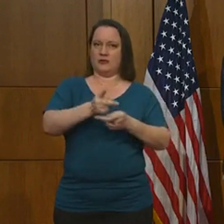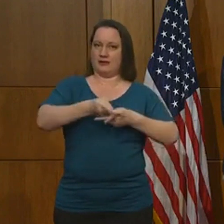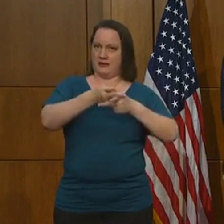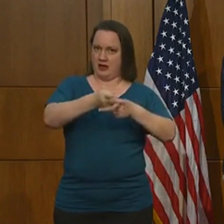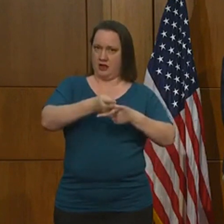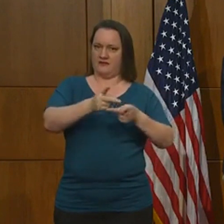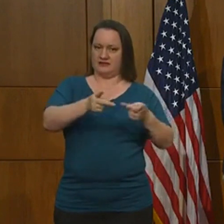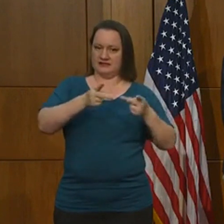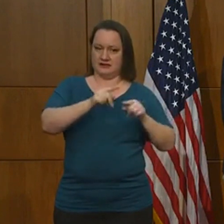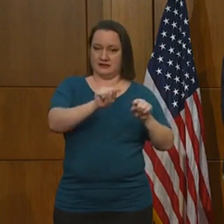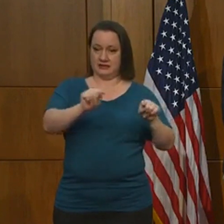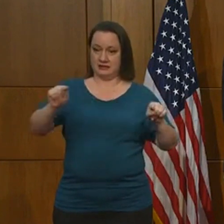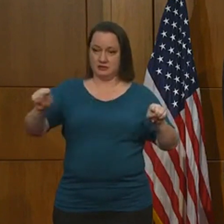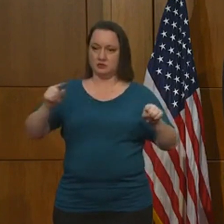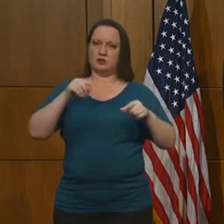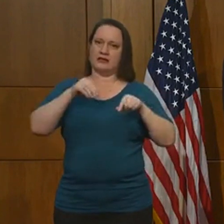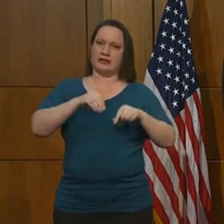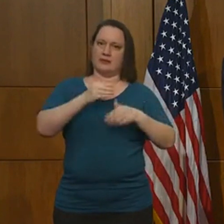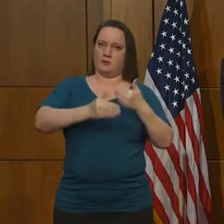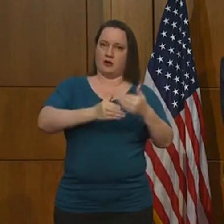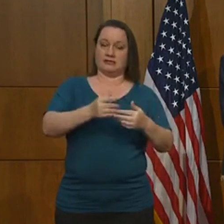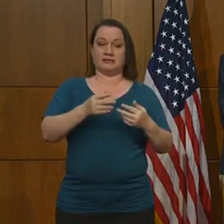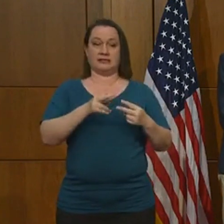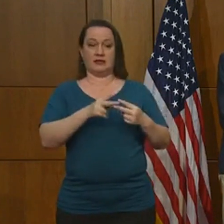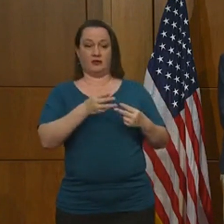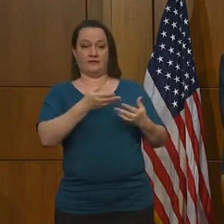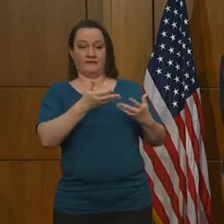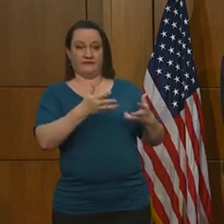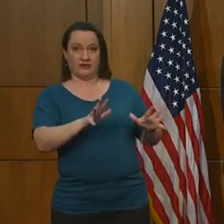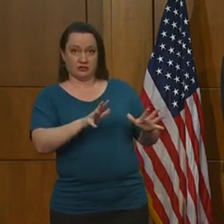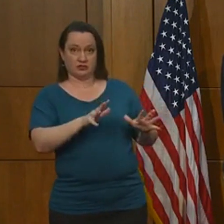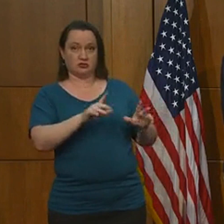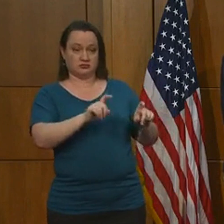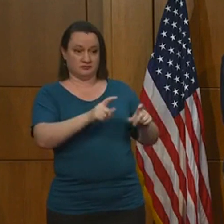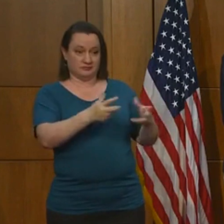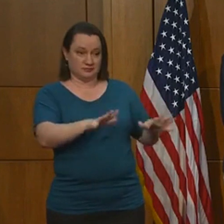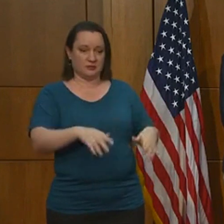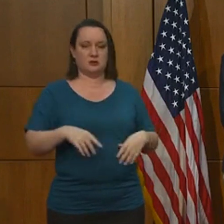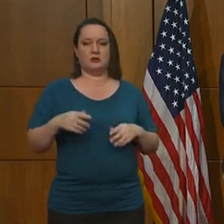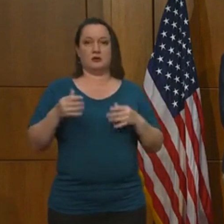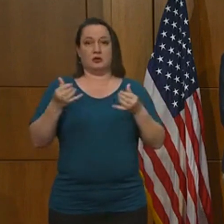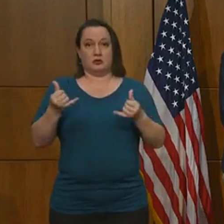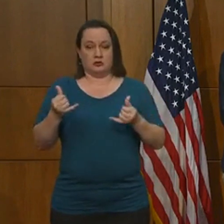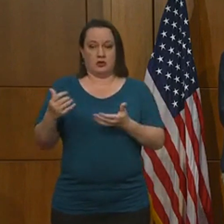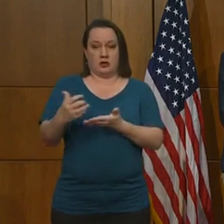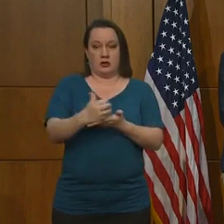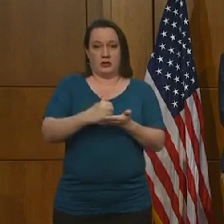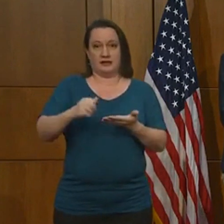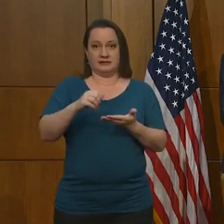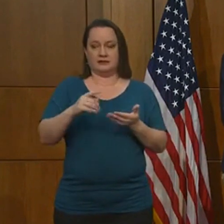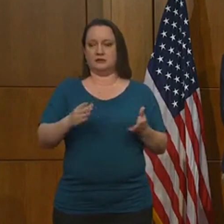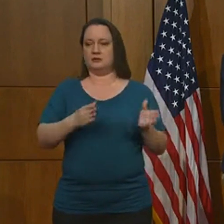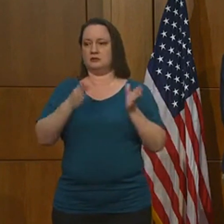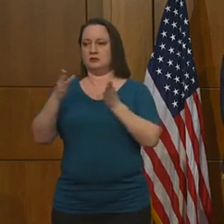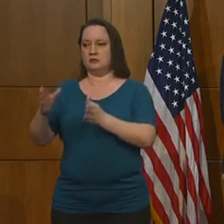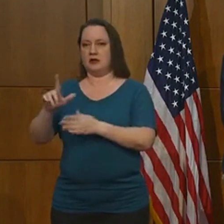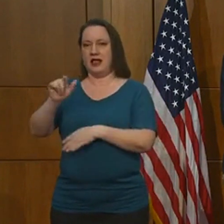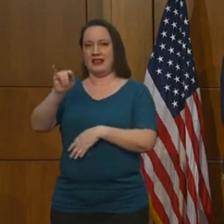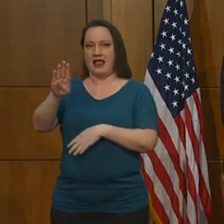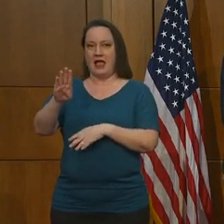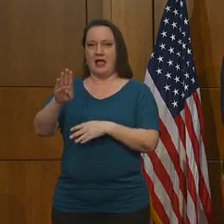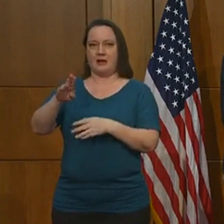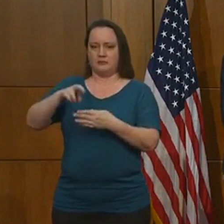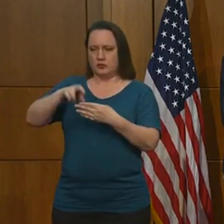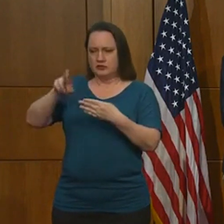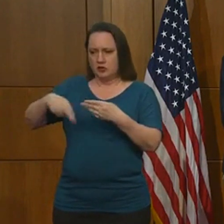point prevalence surveys, either already having completed them, specimens being collected, at the laboratory being scheduled, et cetera.